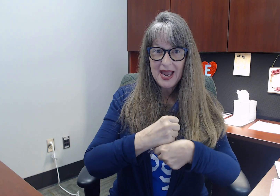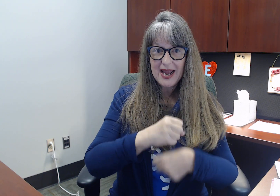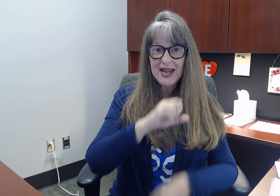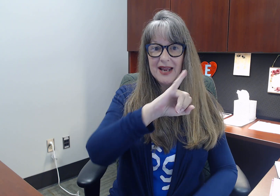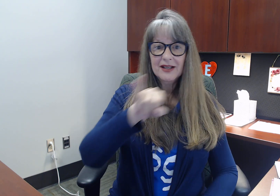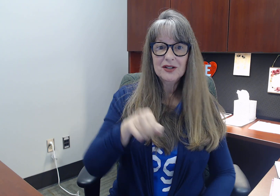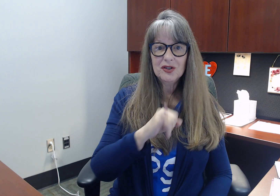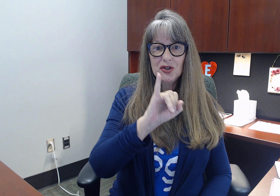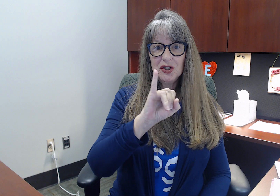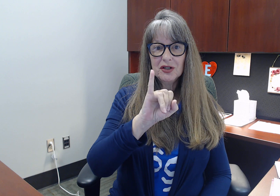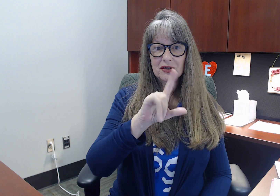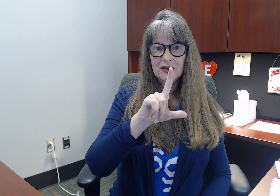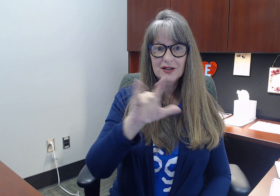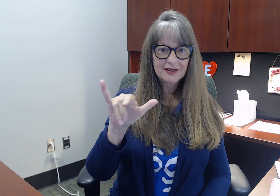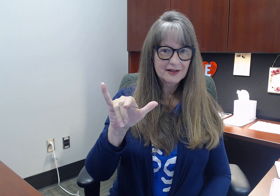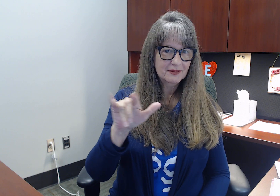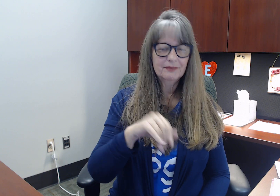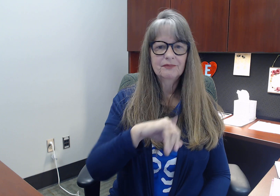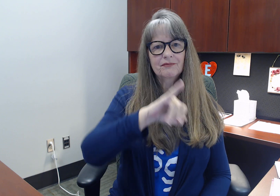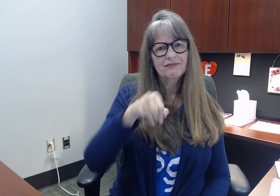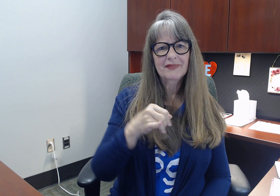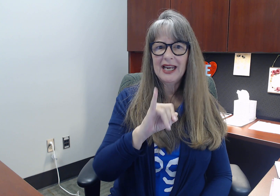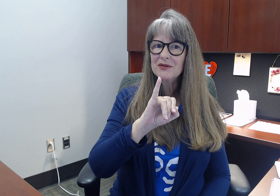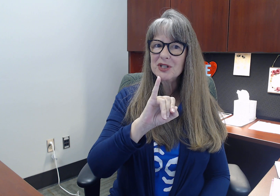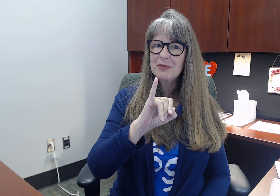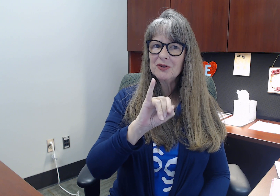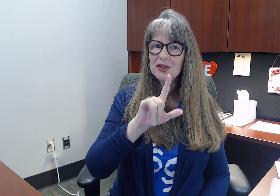made Jill, can't even spell Jill,